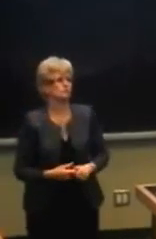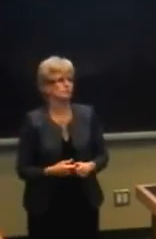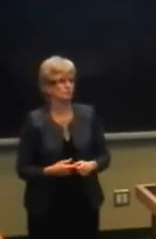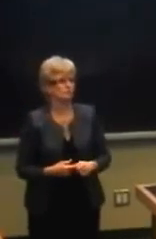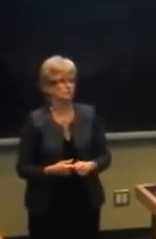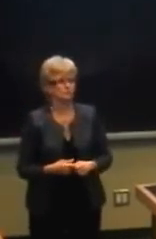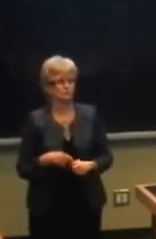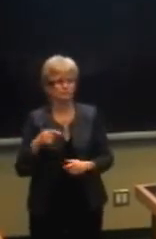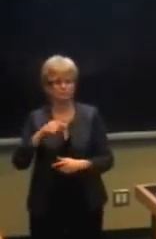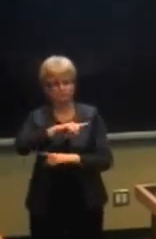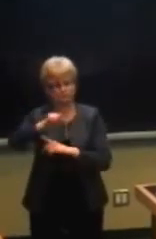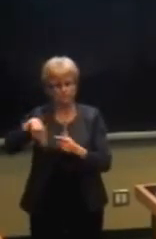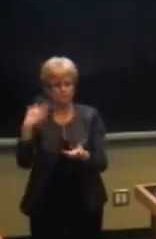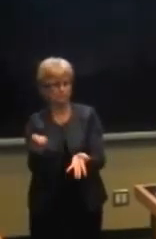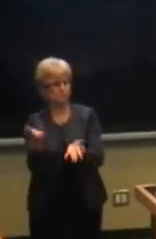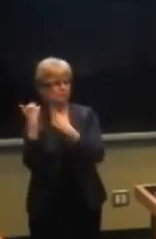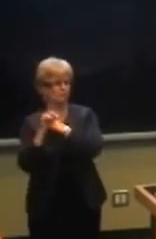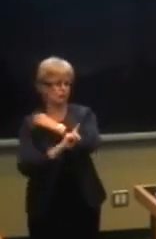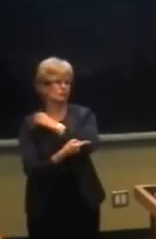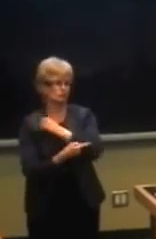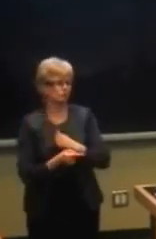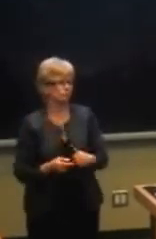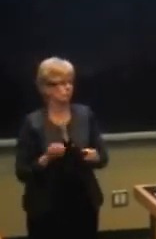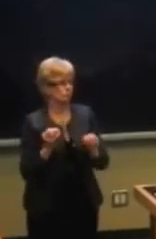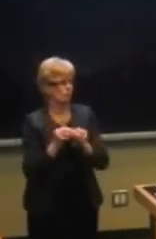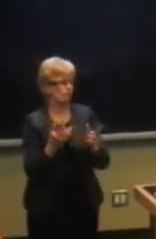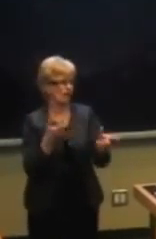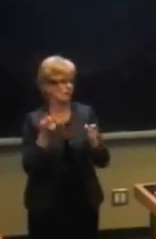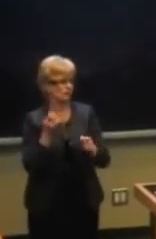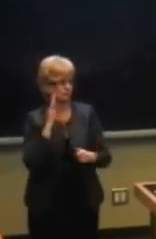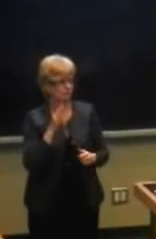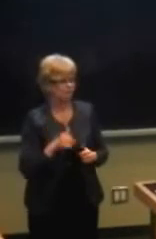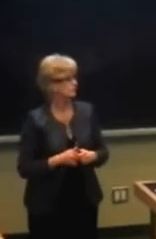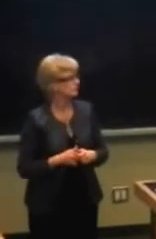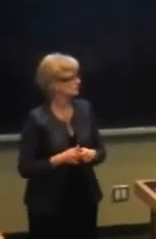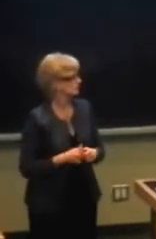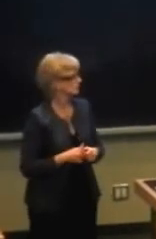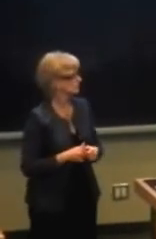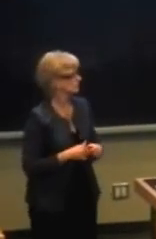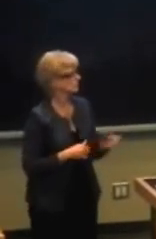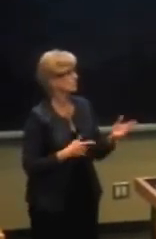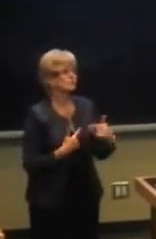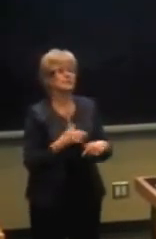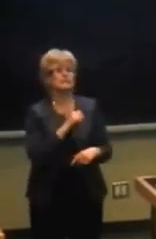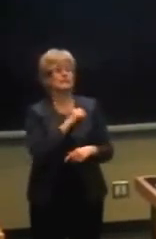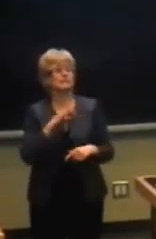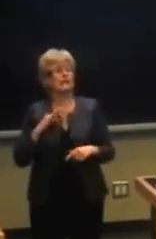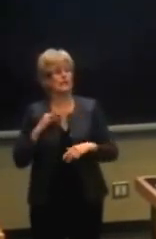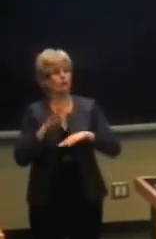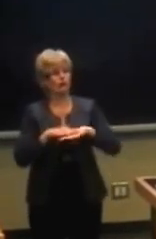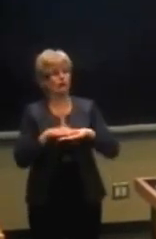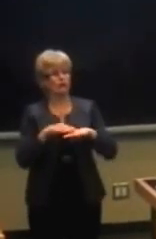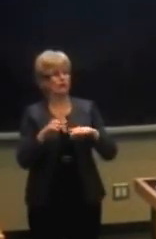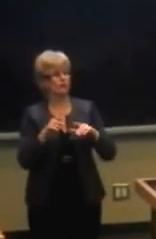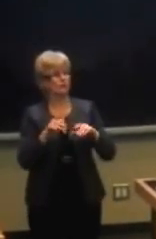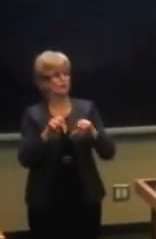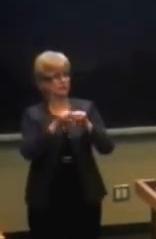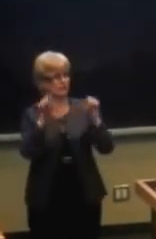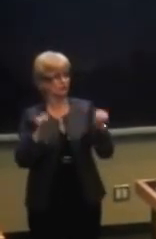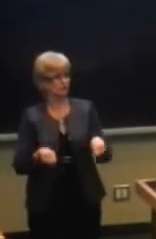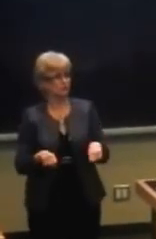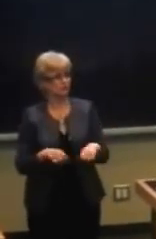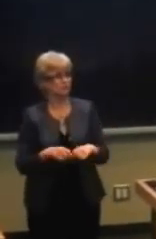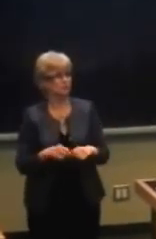having the truck come around and take it away. What else? There was a comment made around staffing on stations and